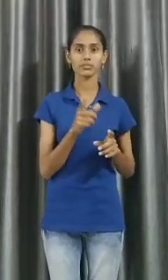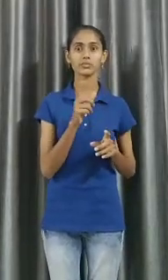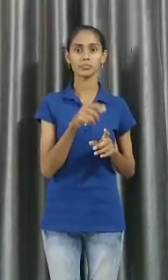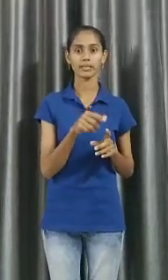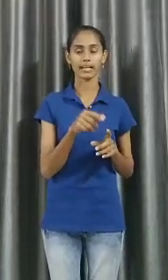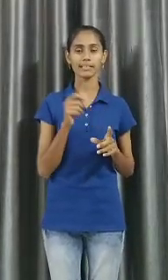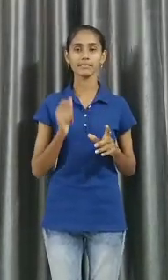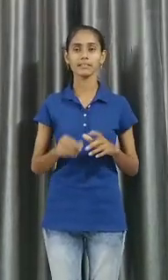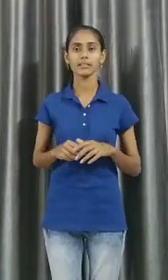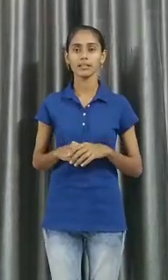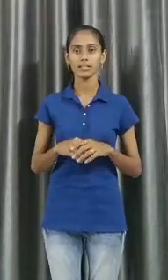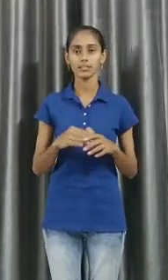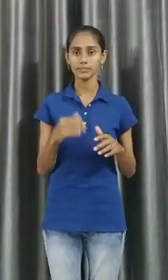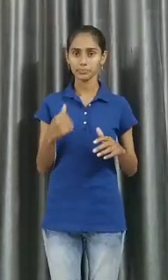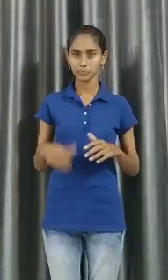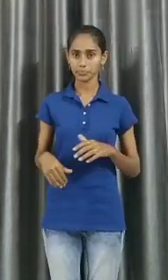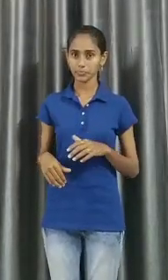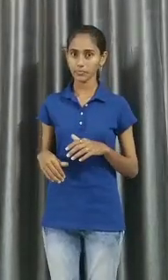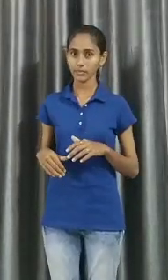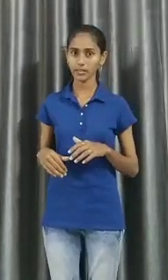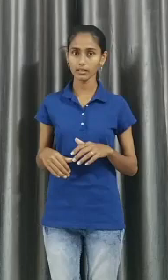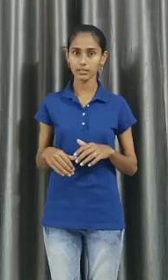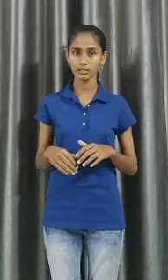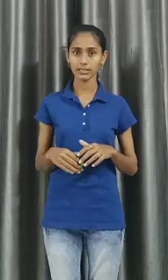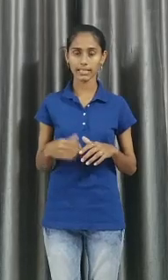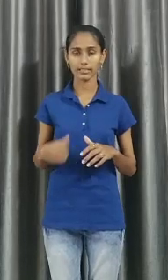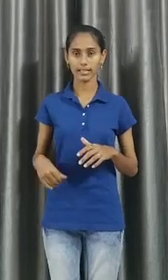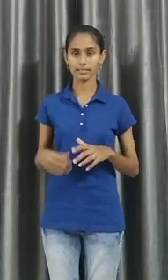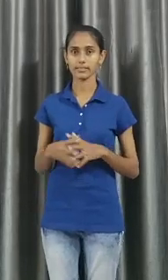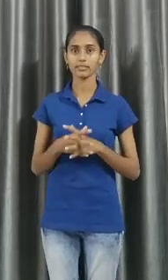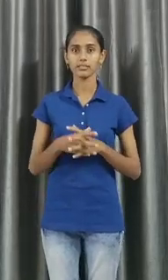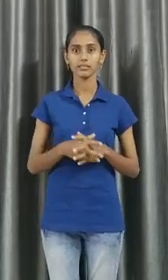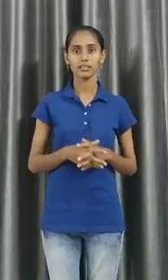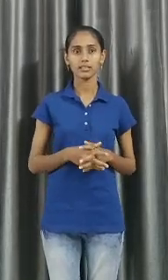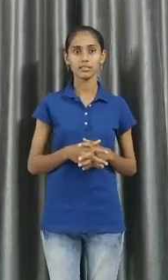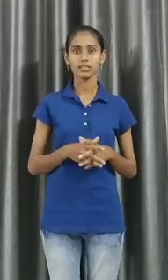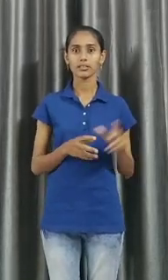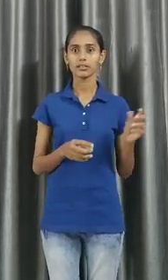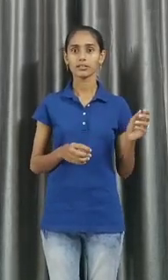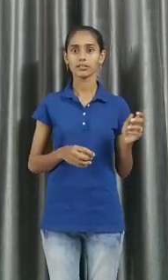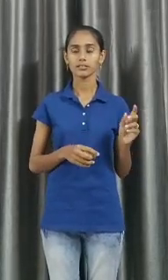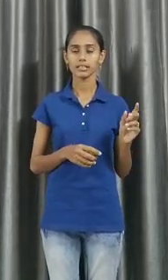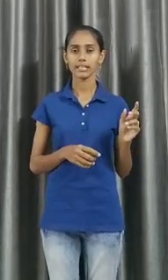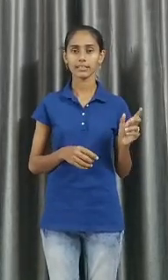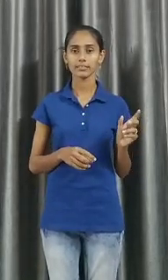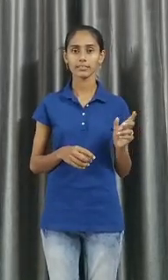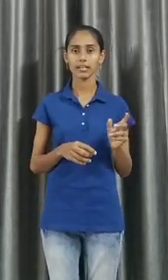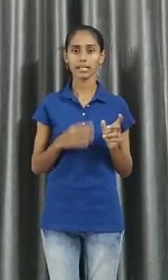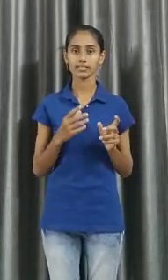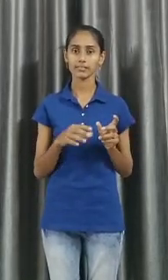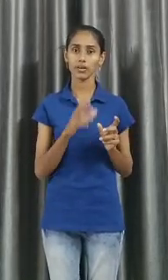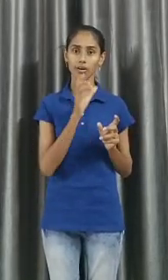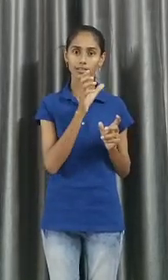or a super class in a child class, and then the child class access all